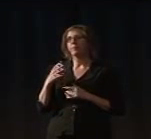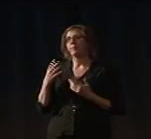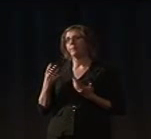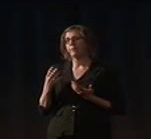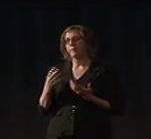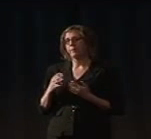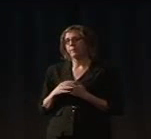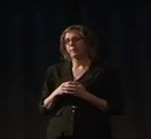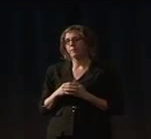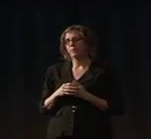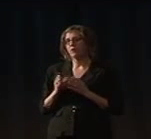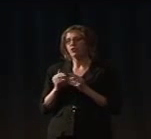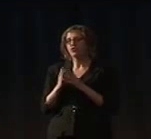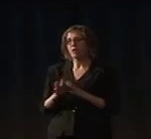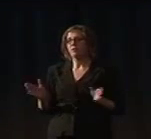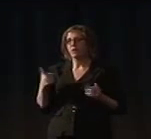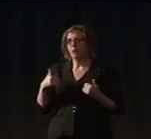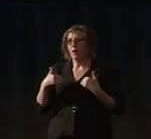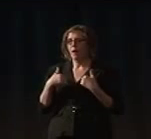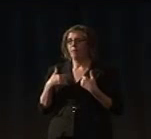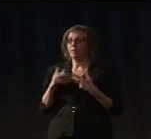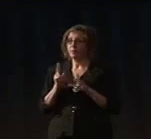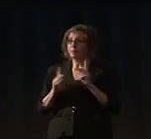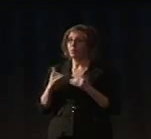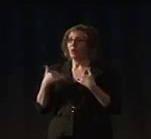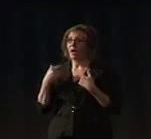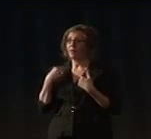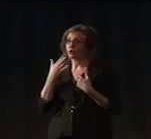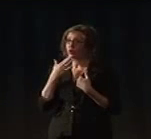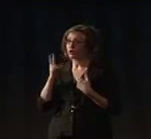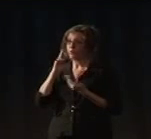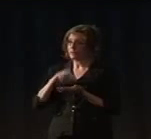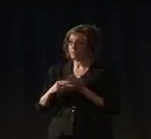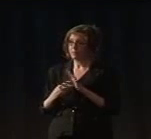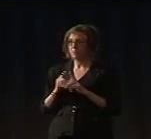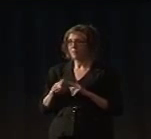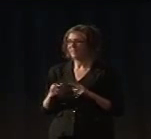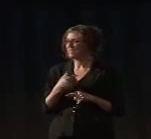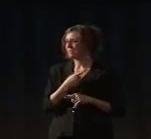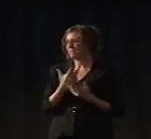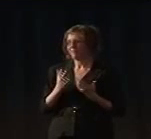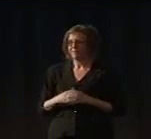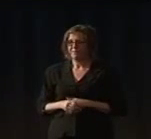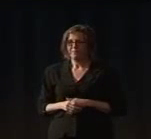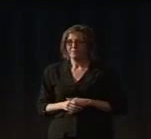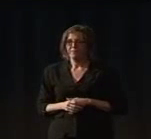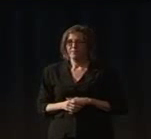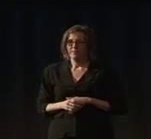of getting another ways of feeling the situation.